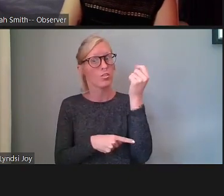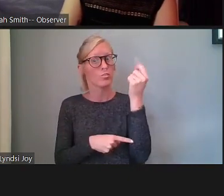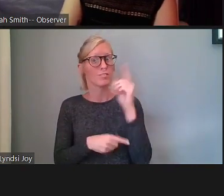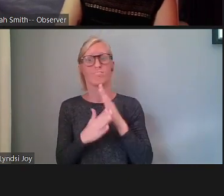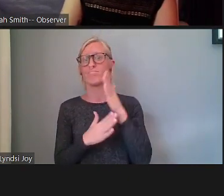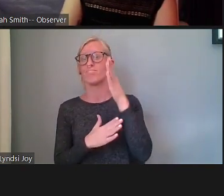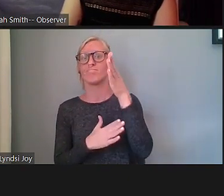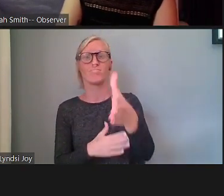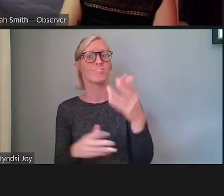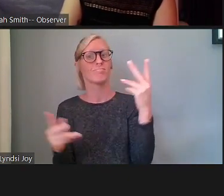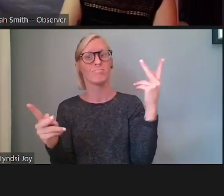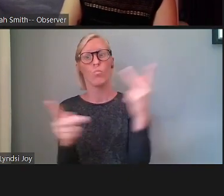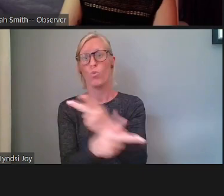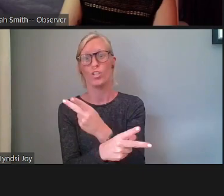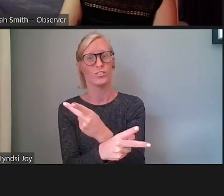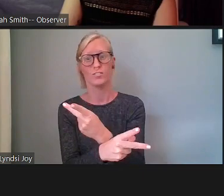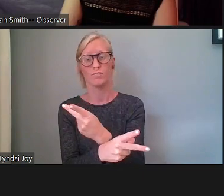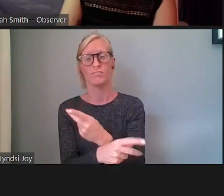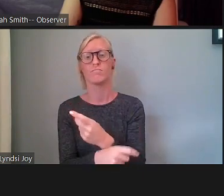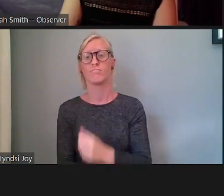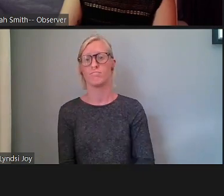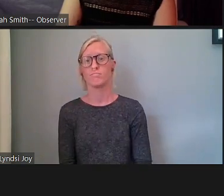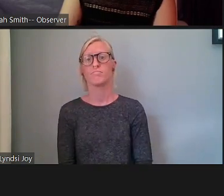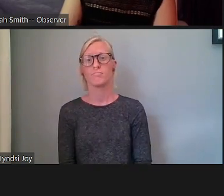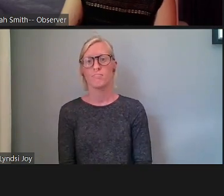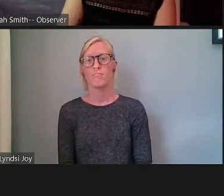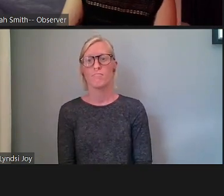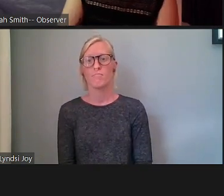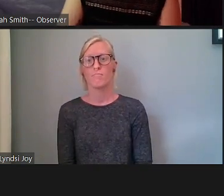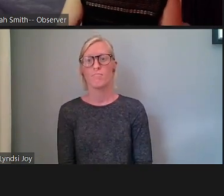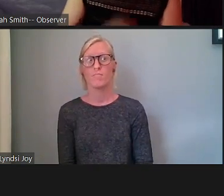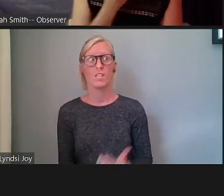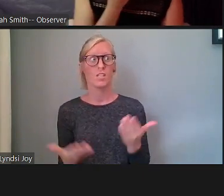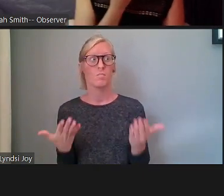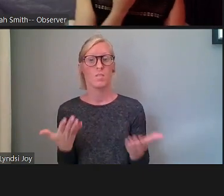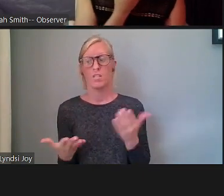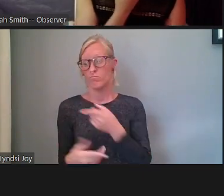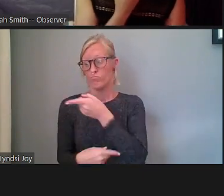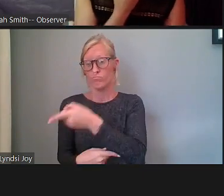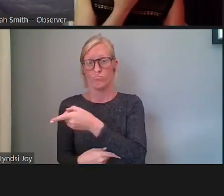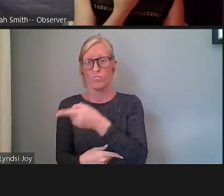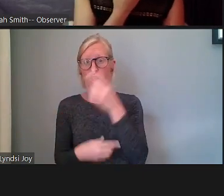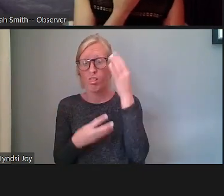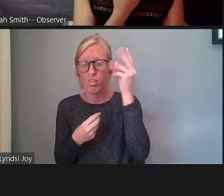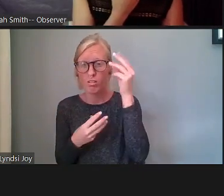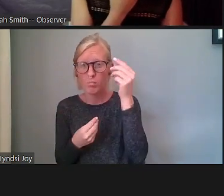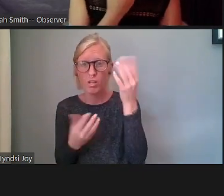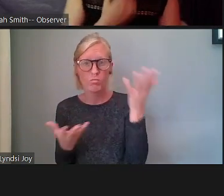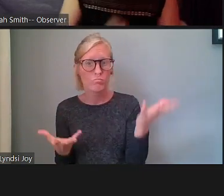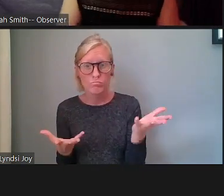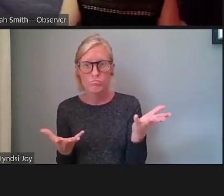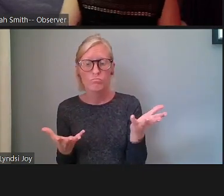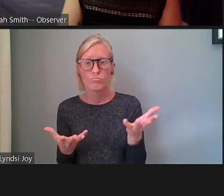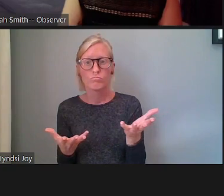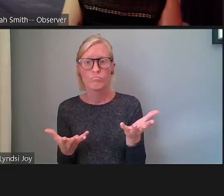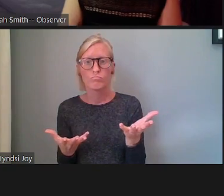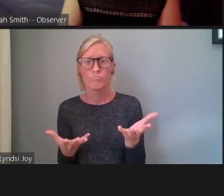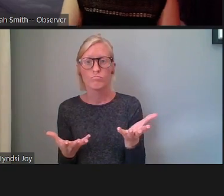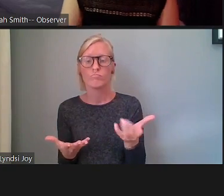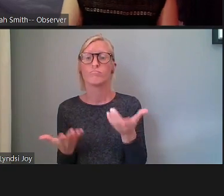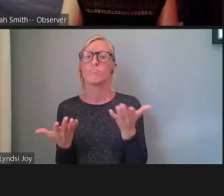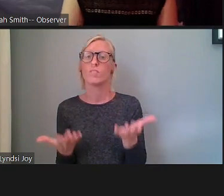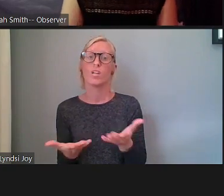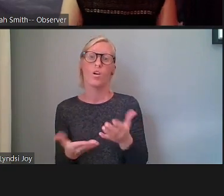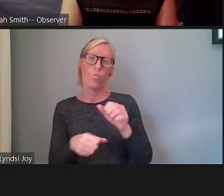your mental well-being. So many things that health workers can think about. But on top of that, we are talking about a